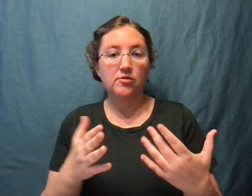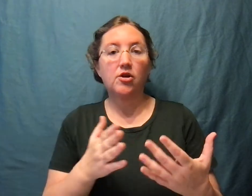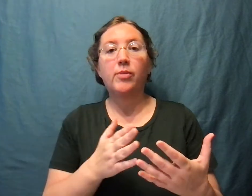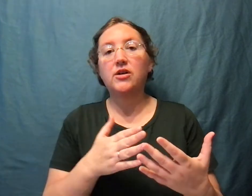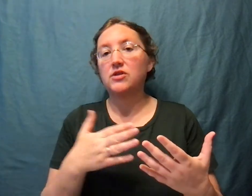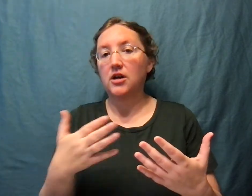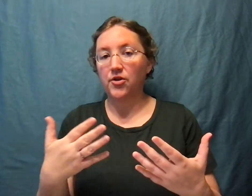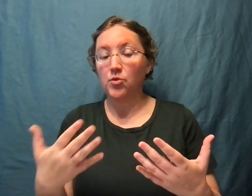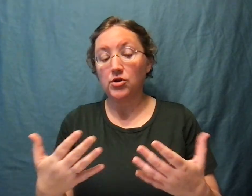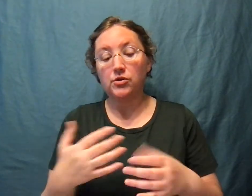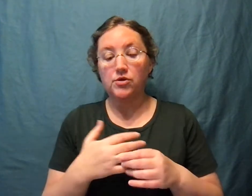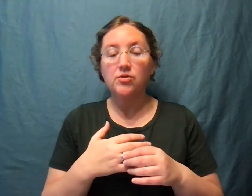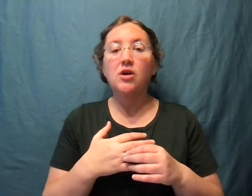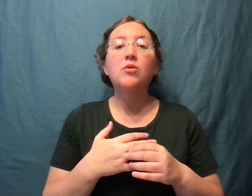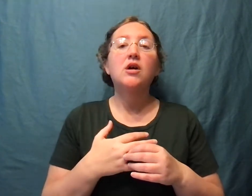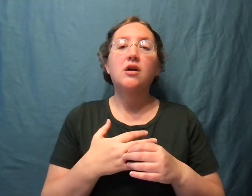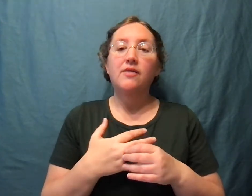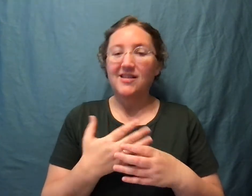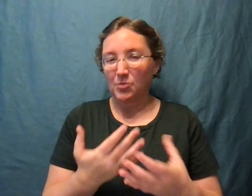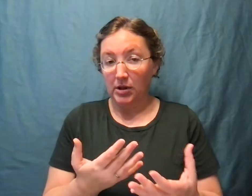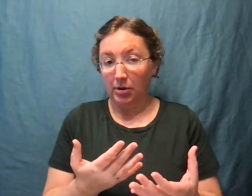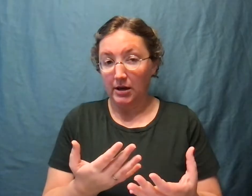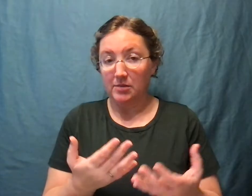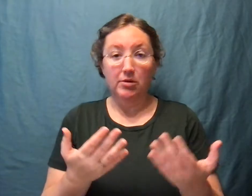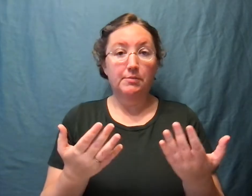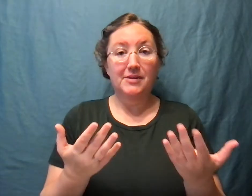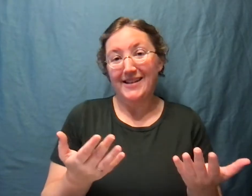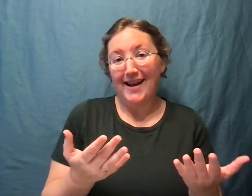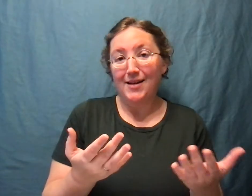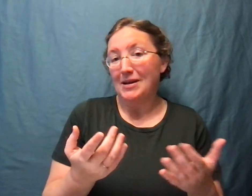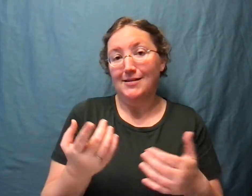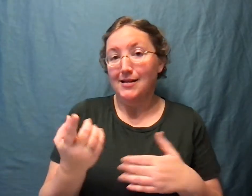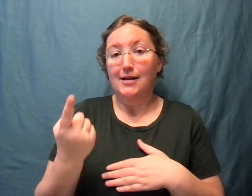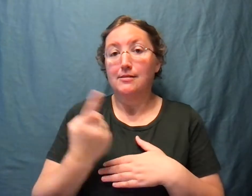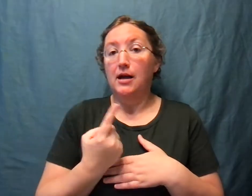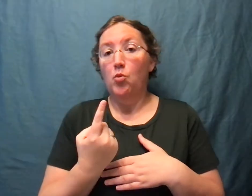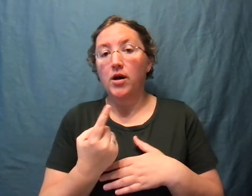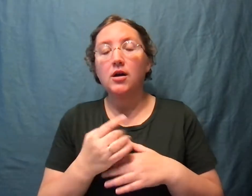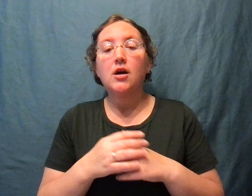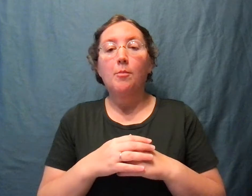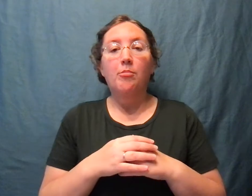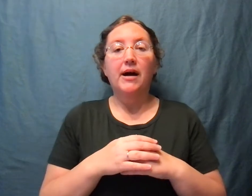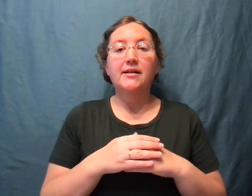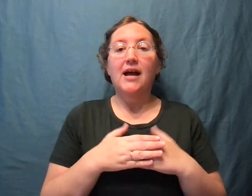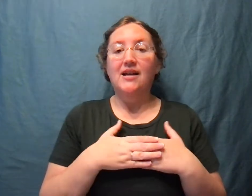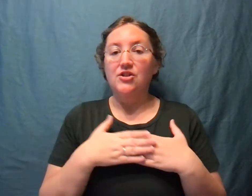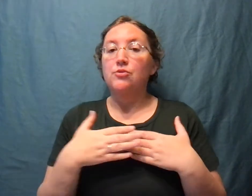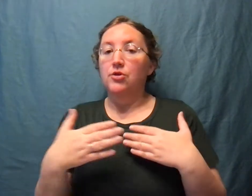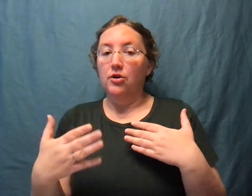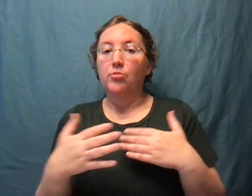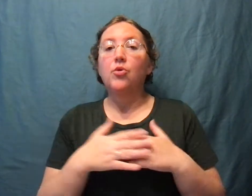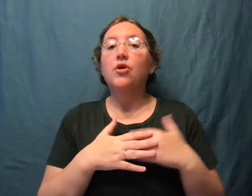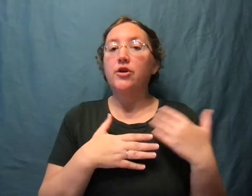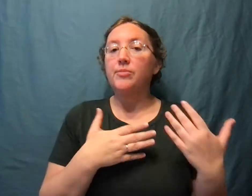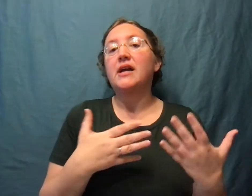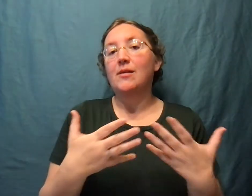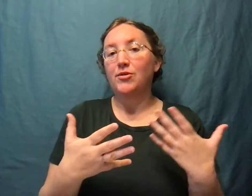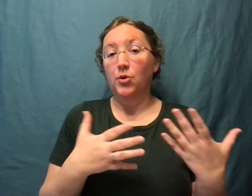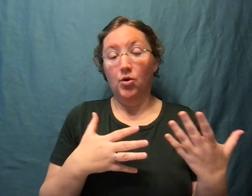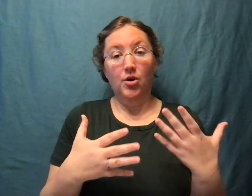know by using other words you do know. That's not really possible today because today is day 1. But as you learn more, you'll be able to work around